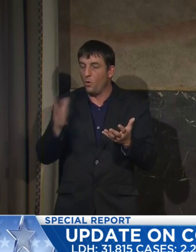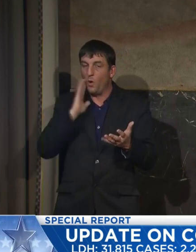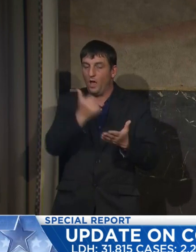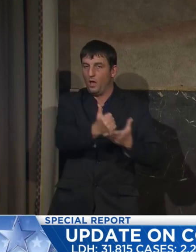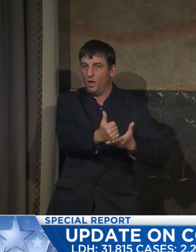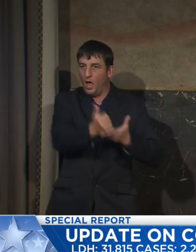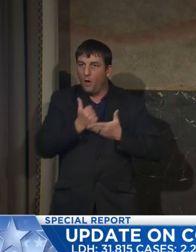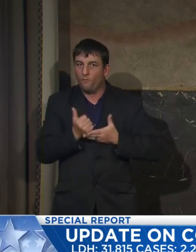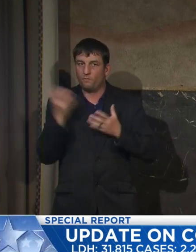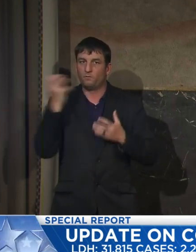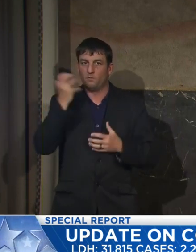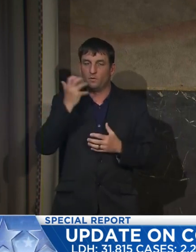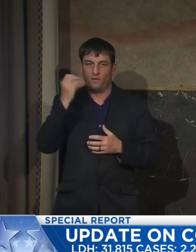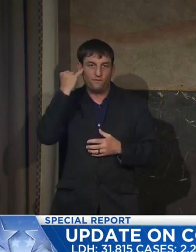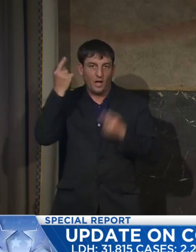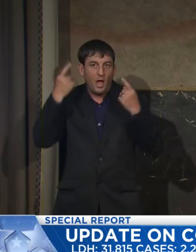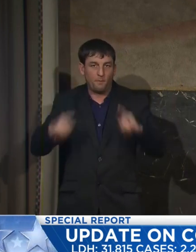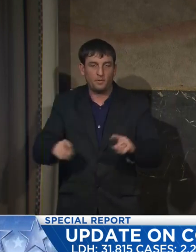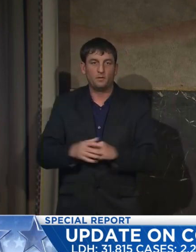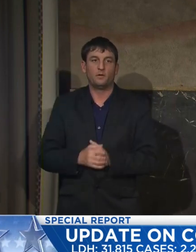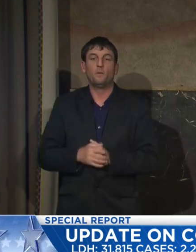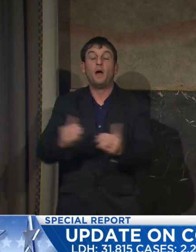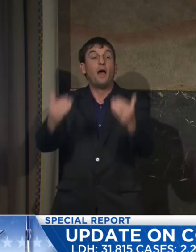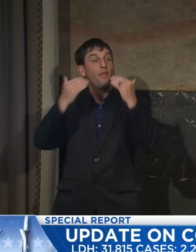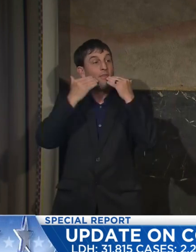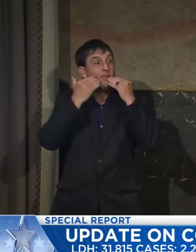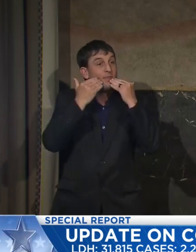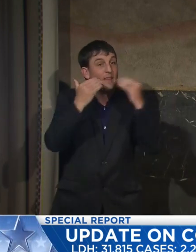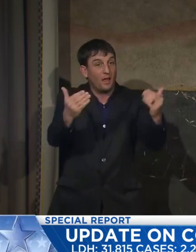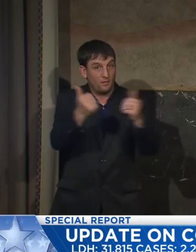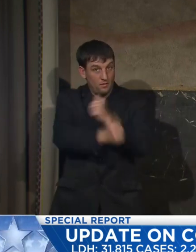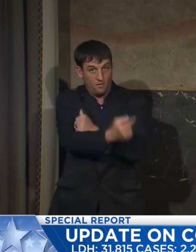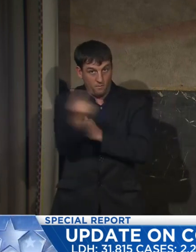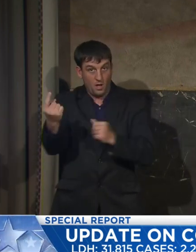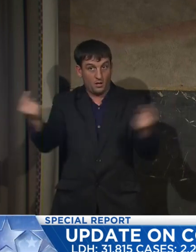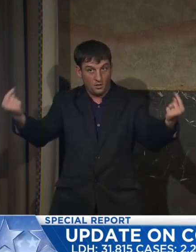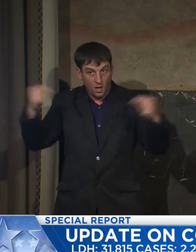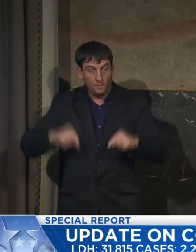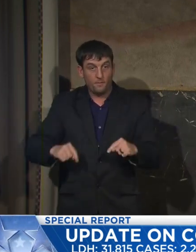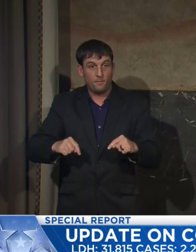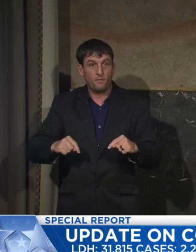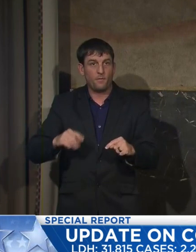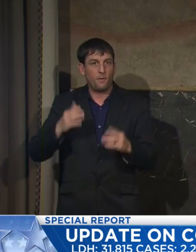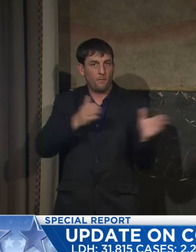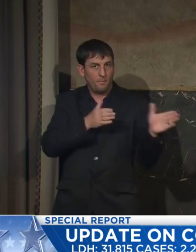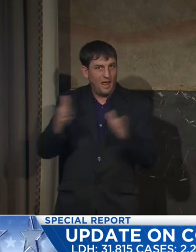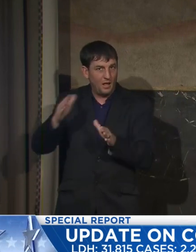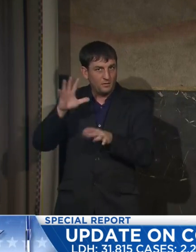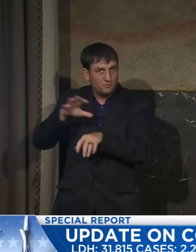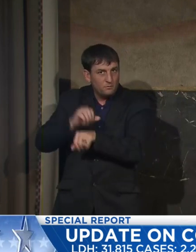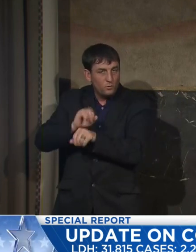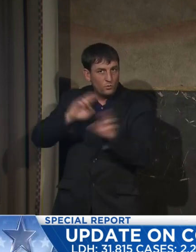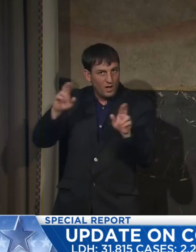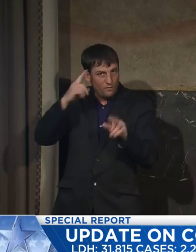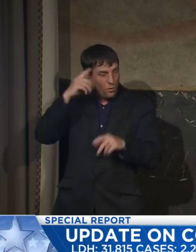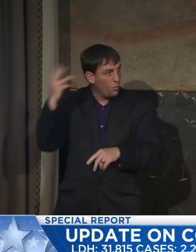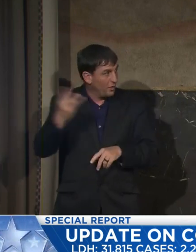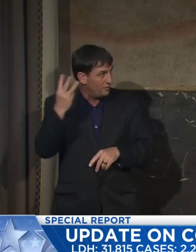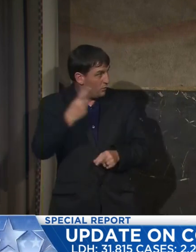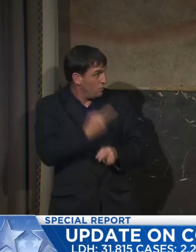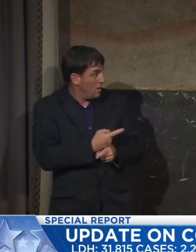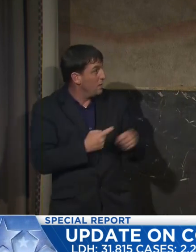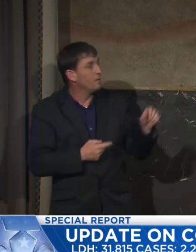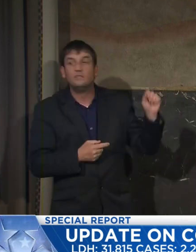helpful if that happened. Look, thank you all very much again for coming out. We're scheduled again for Wednesday. Is that right? Yes,